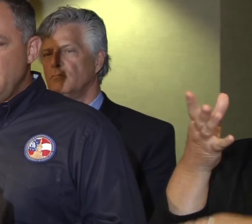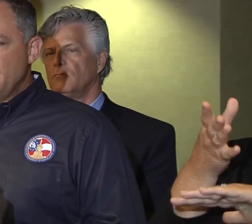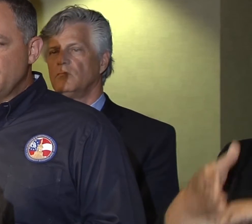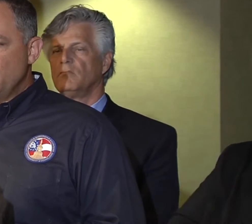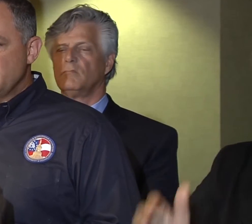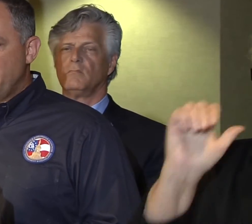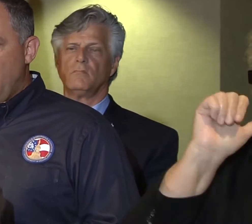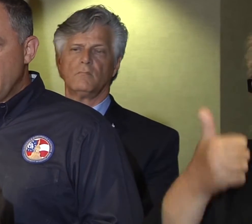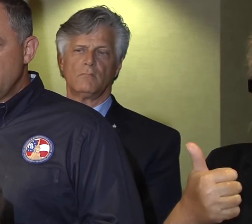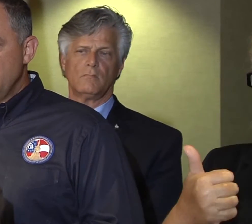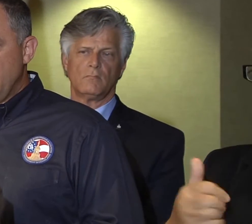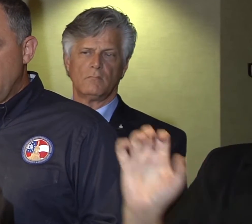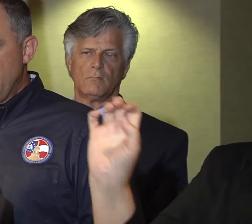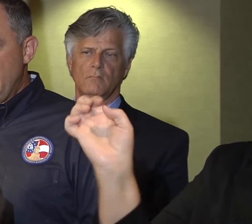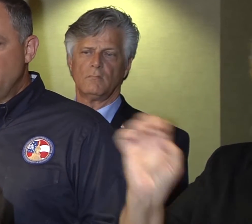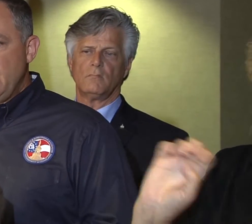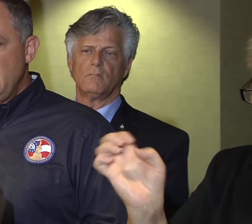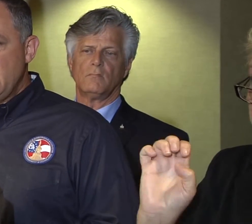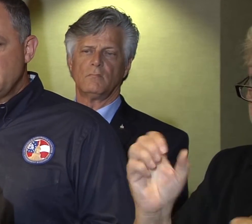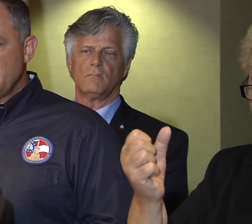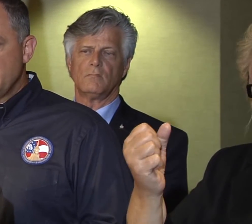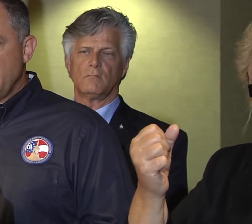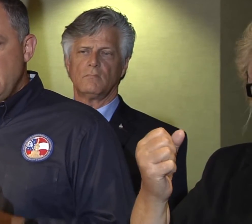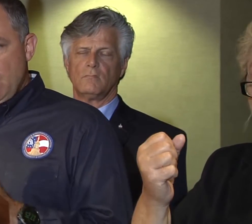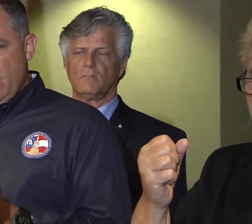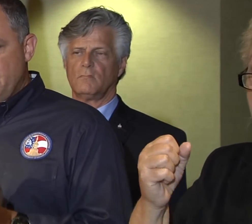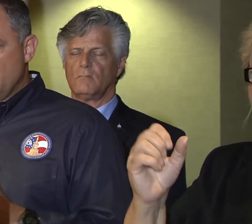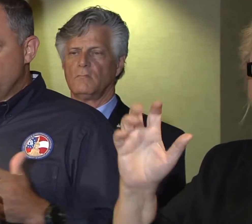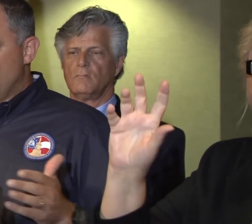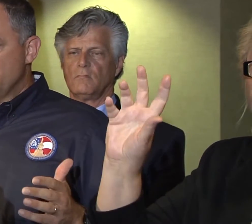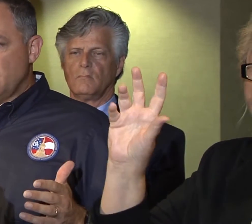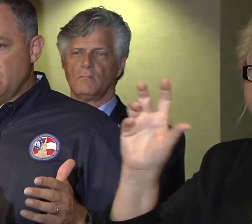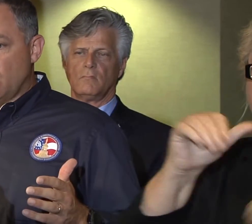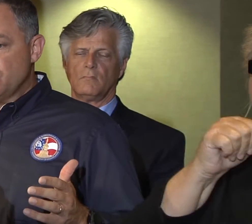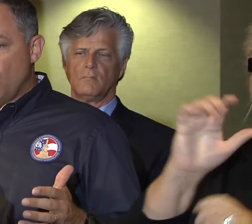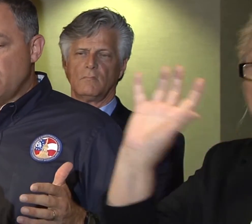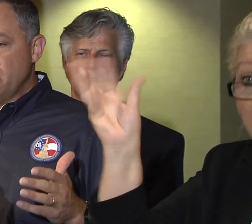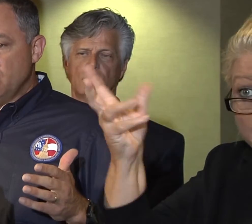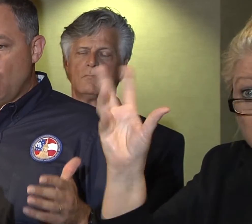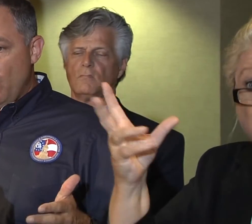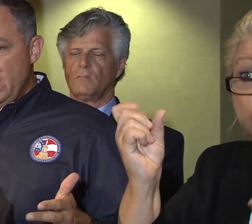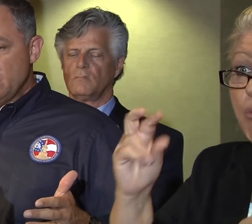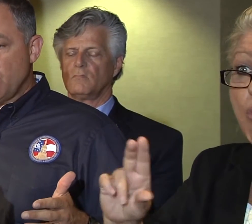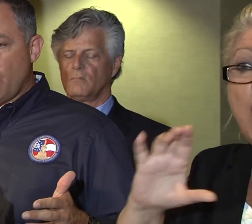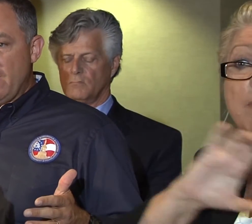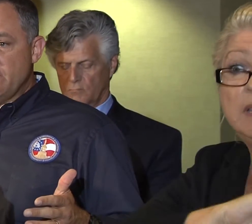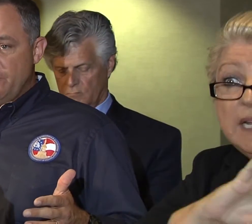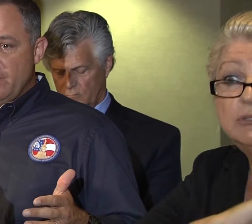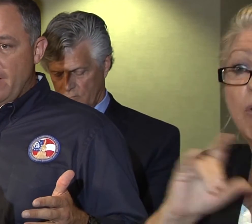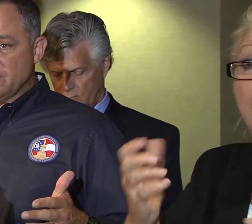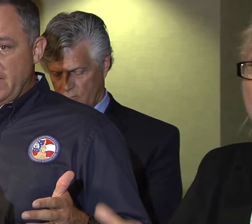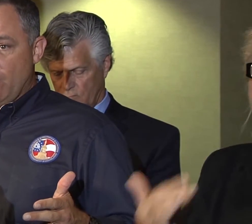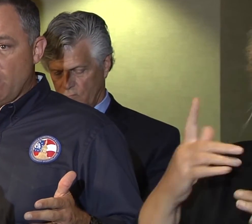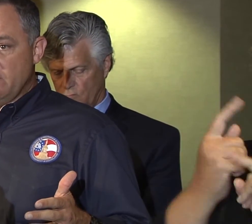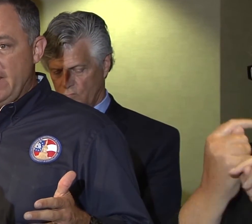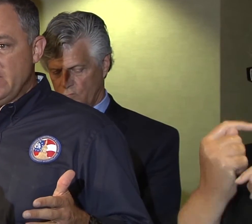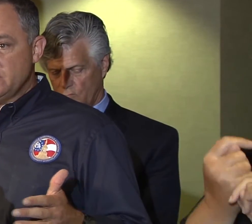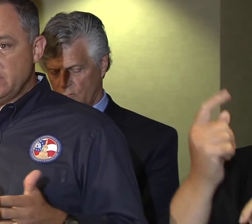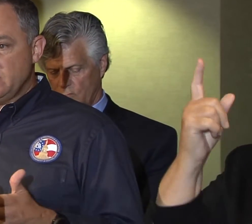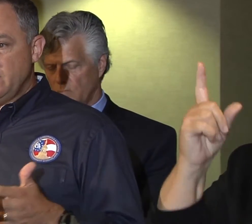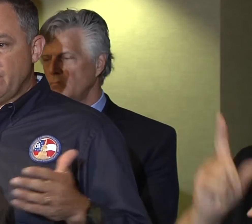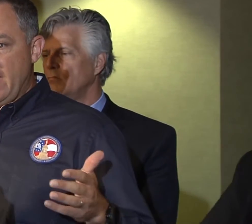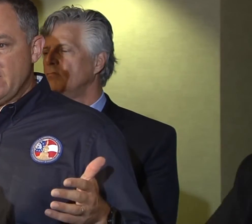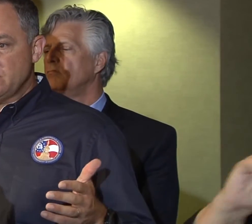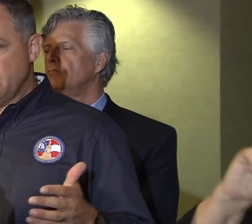will not be able to respond to any incident if those forms or storm winds are greater than 30 miles an hour. That